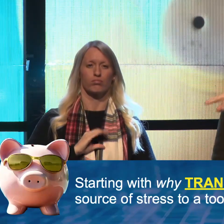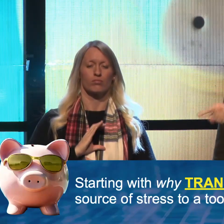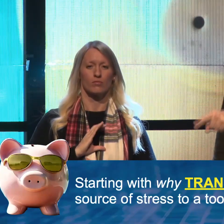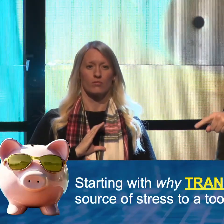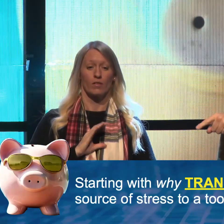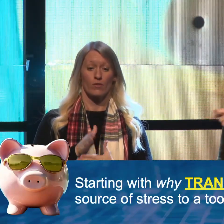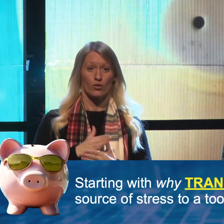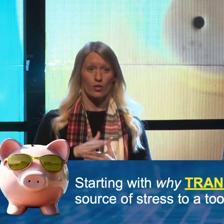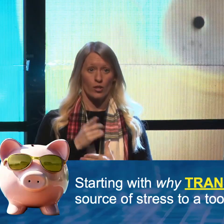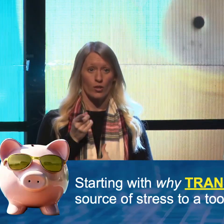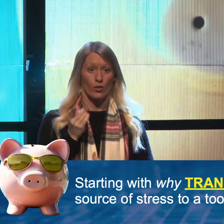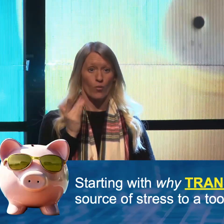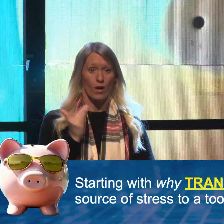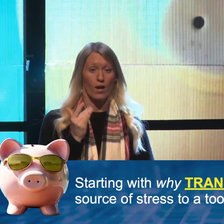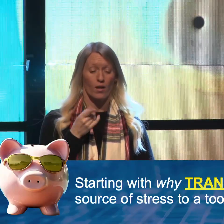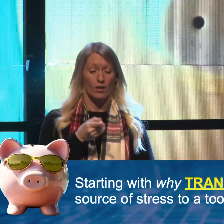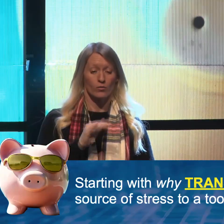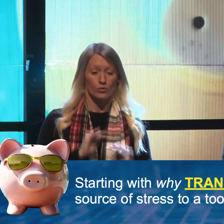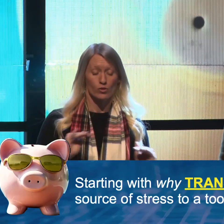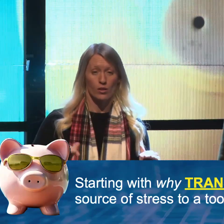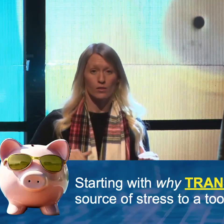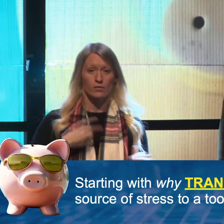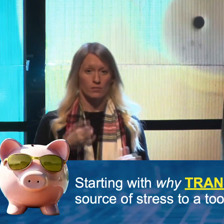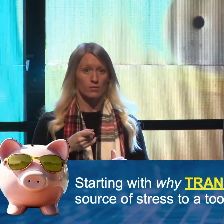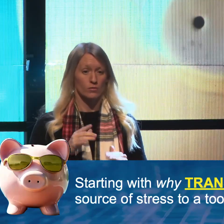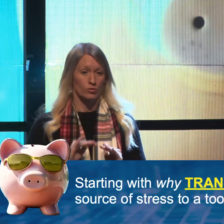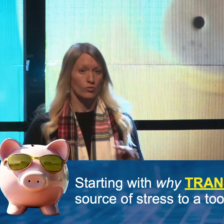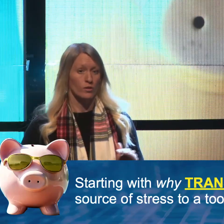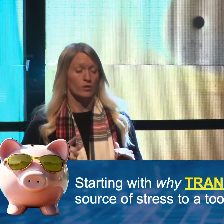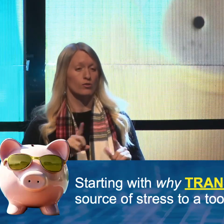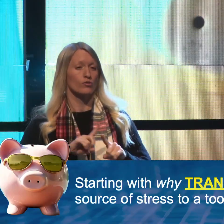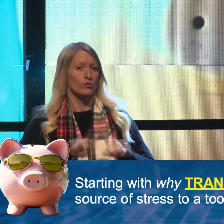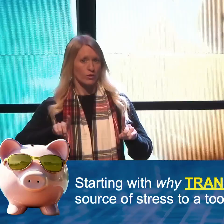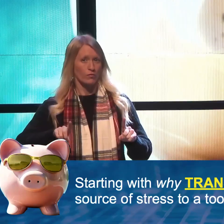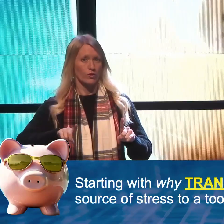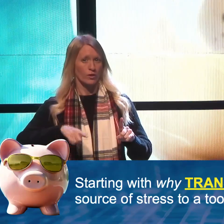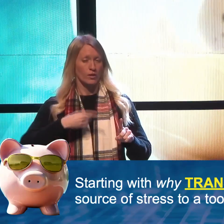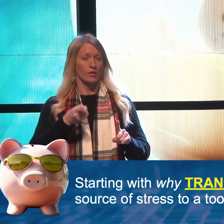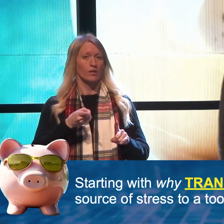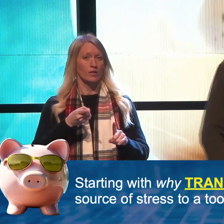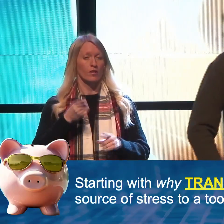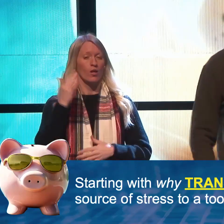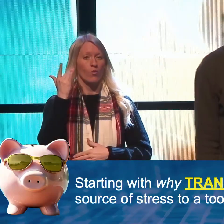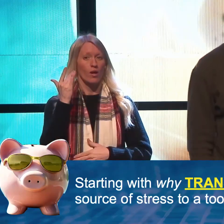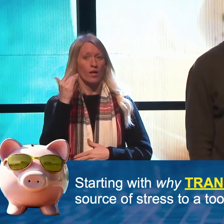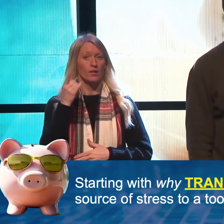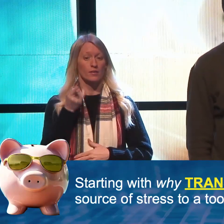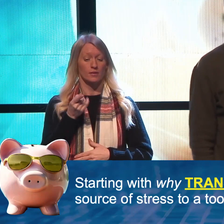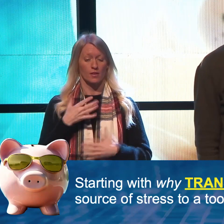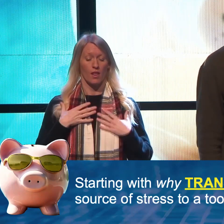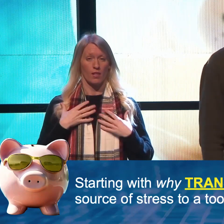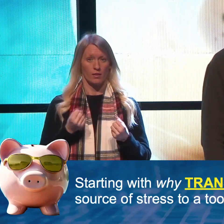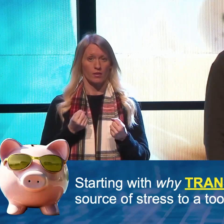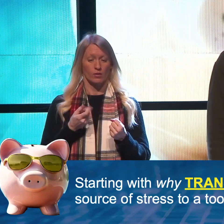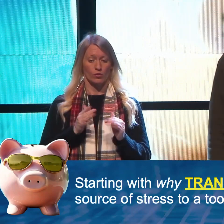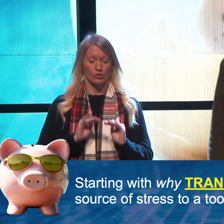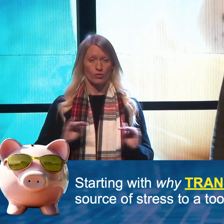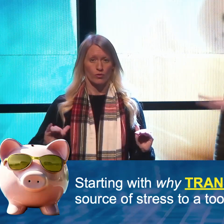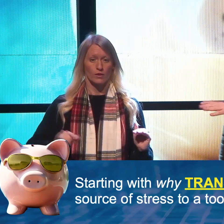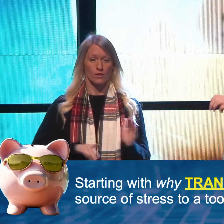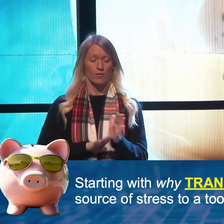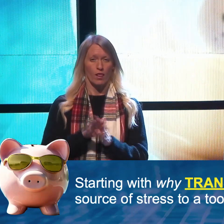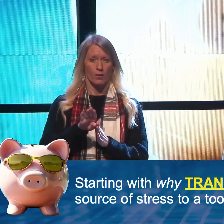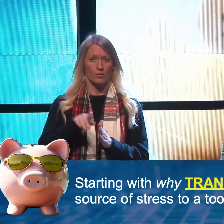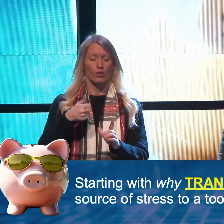be different than yours, by the way. It should, psychologically speaking. It's healthy for your children to develop their own why. When you stunt